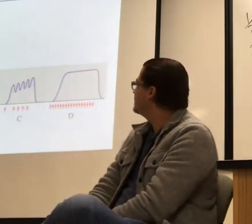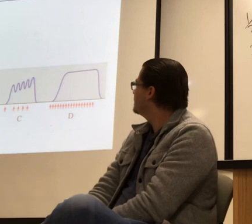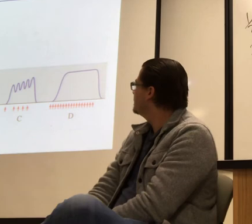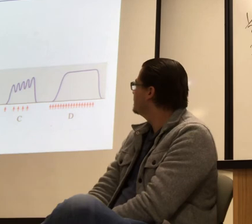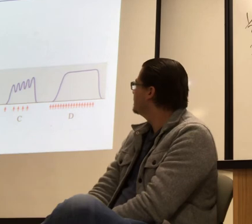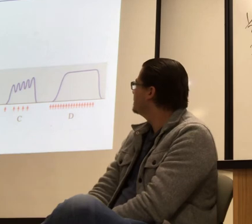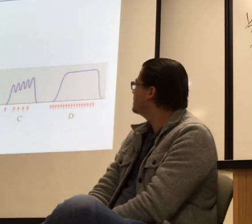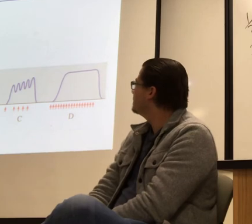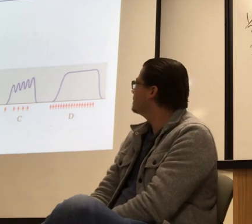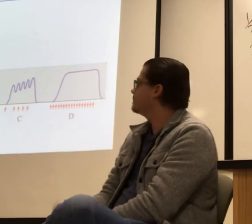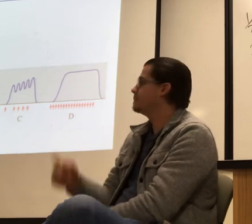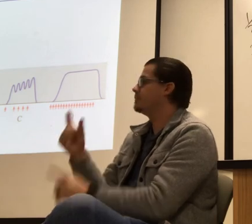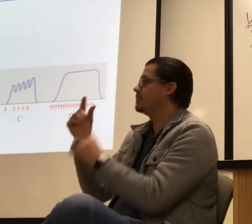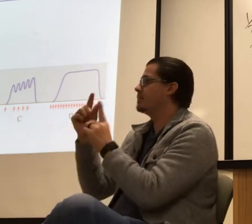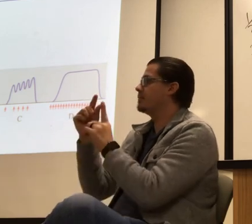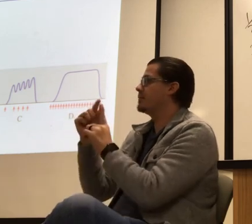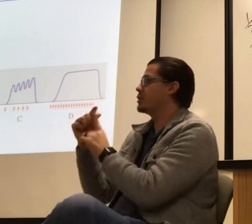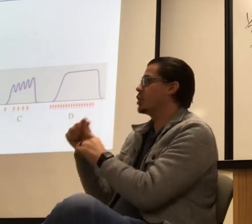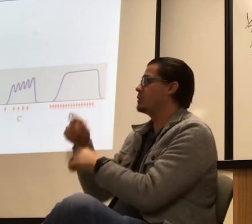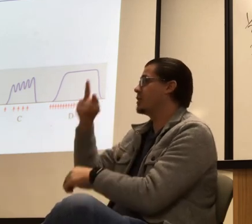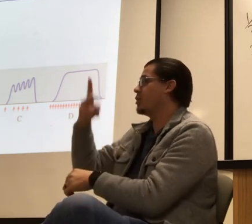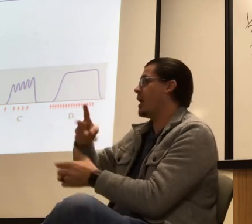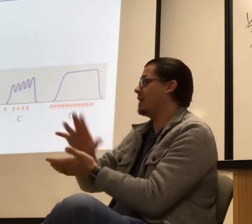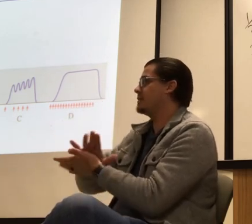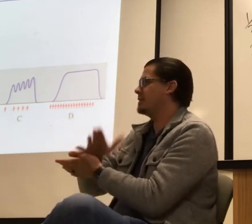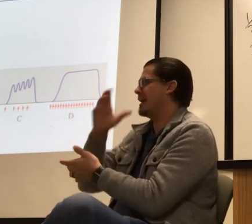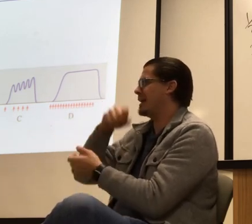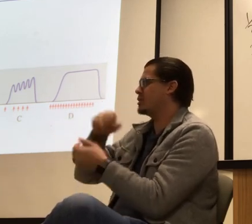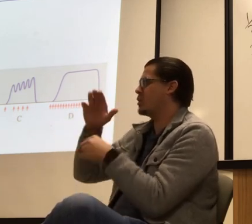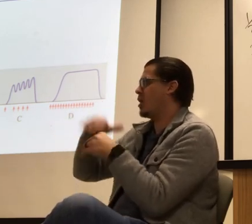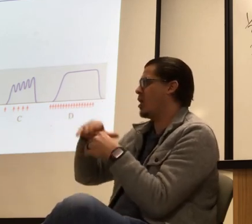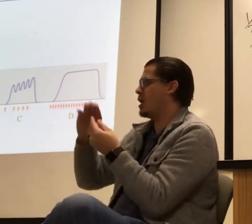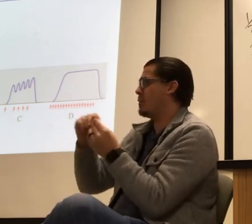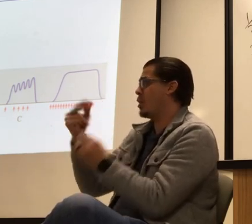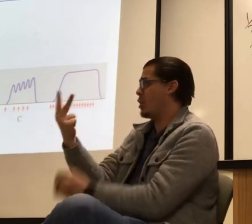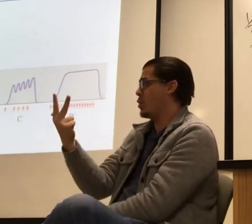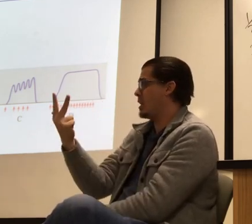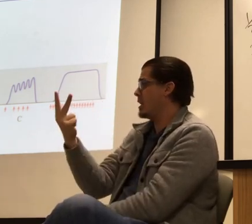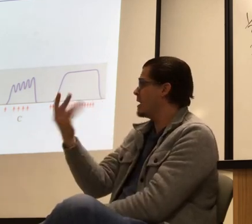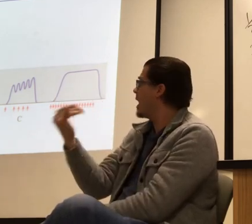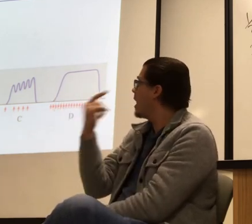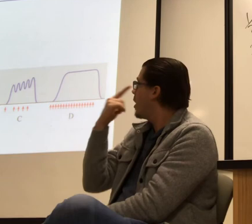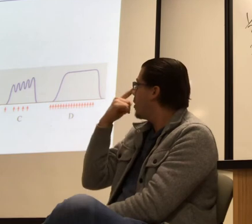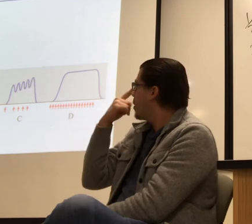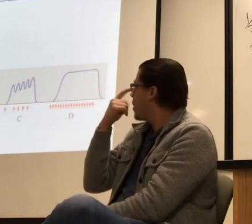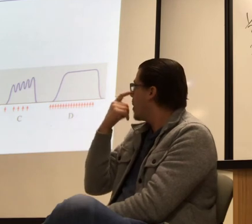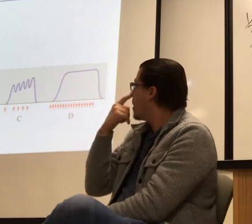So those are the terms there. So on your half sheet, I guess we're on number three now.